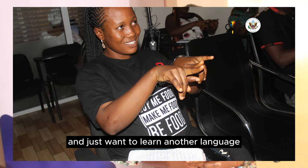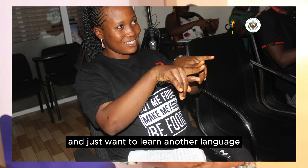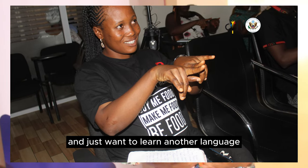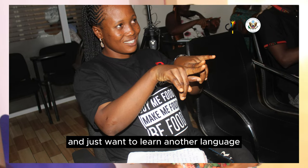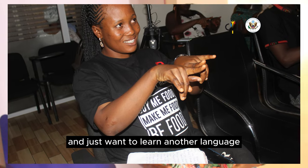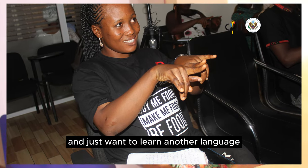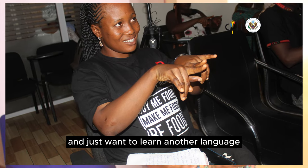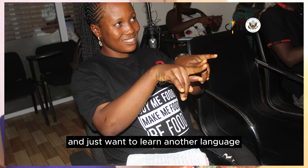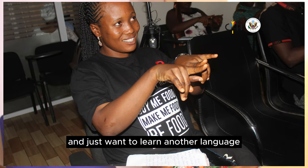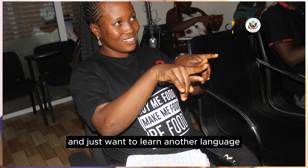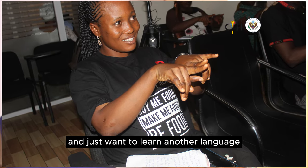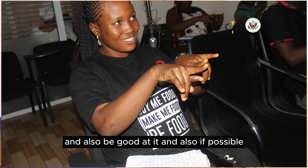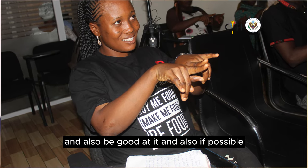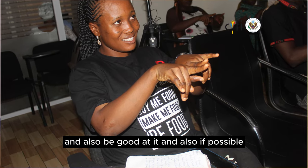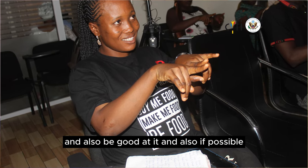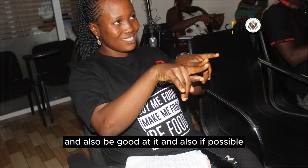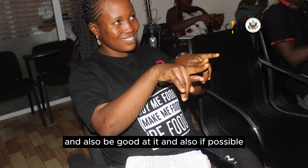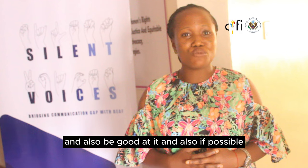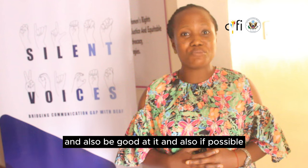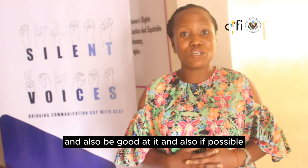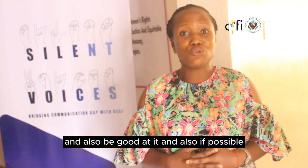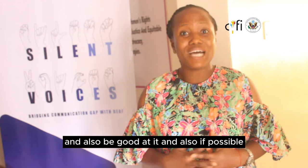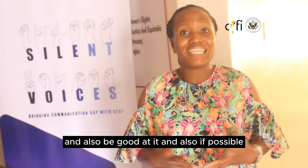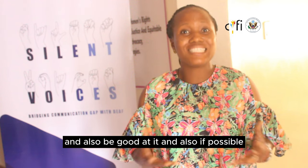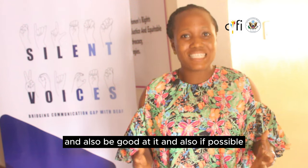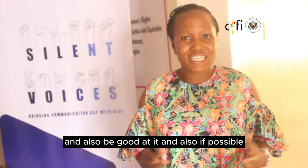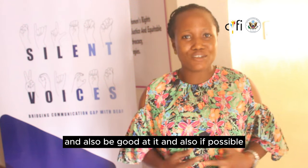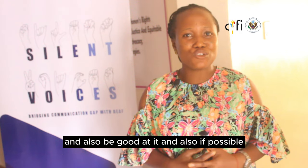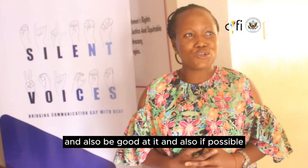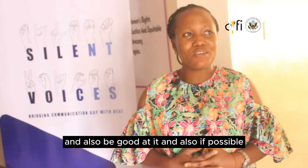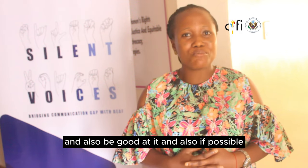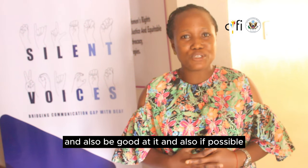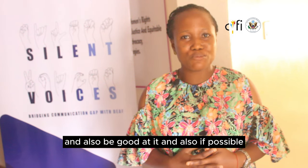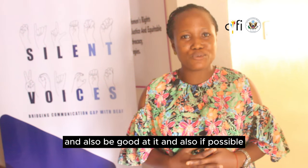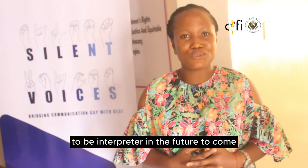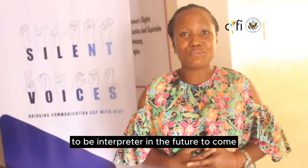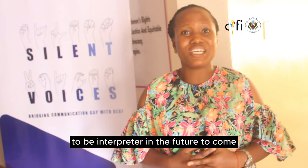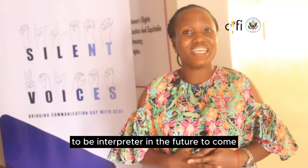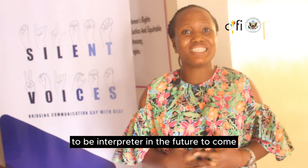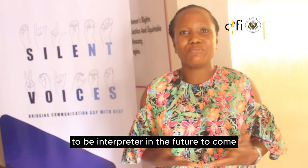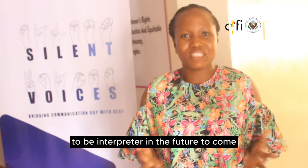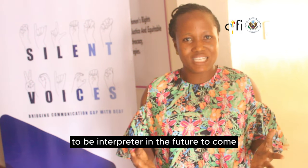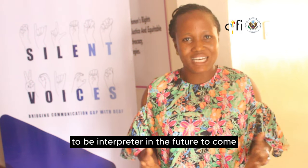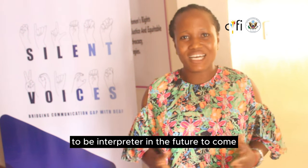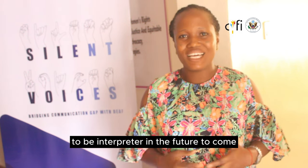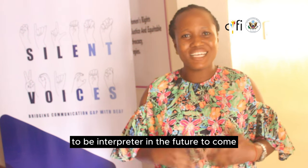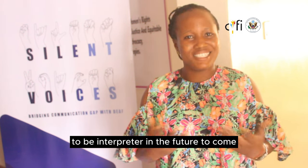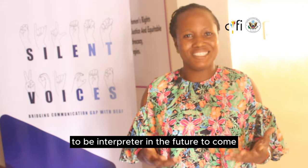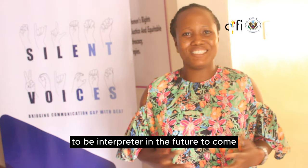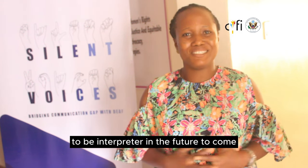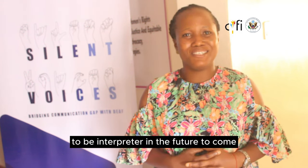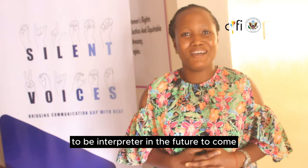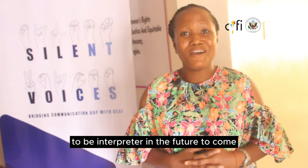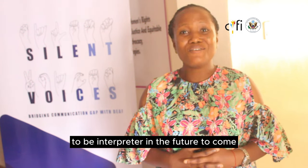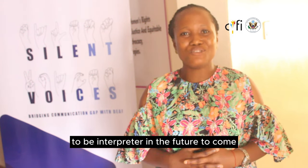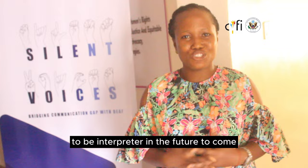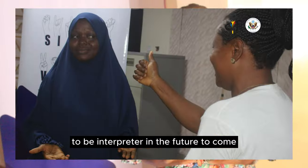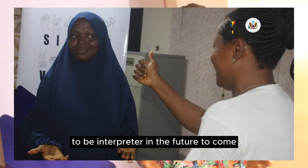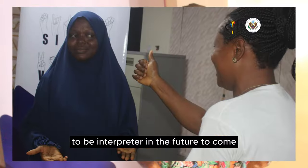learn another language and also be good at it, and also, if possible, to be an interpreter in the future to come.